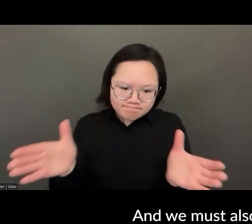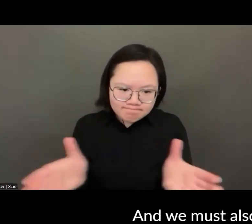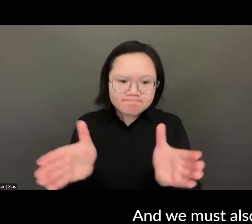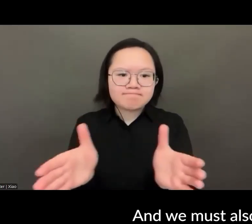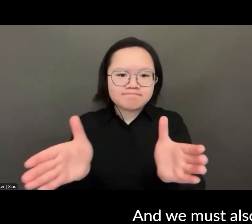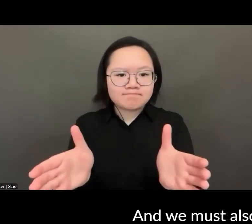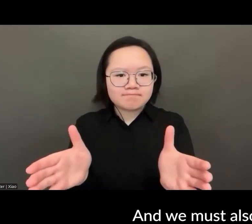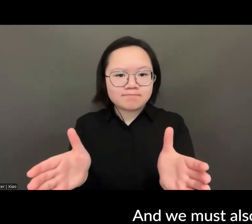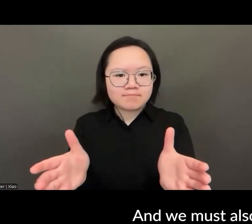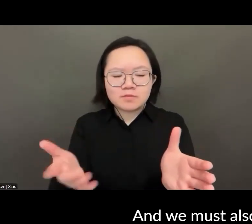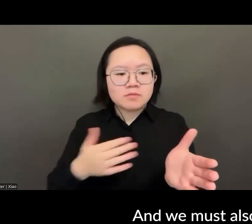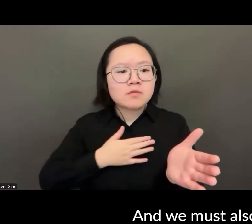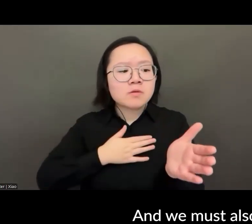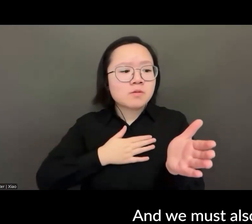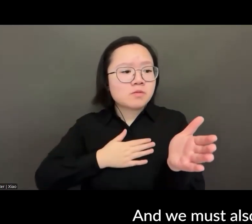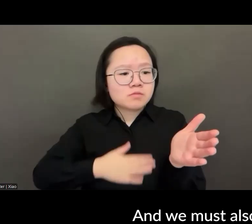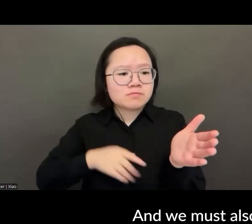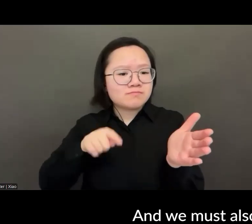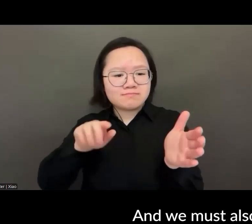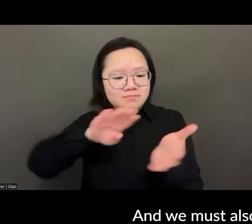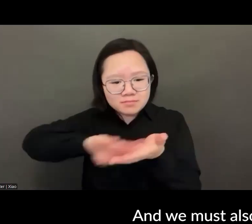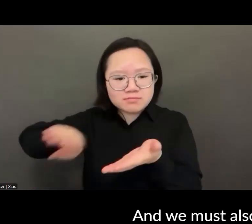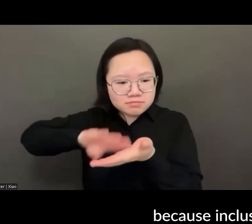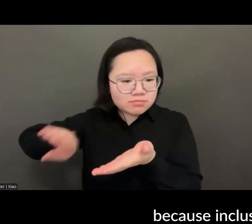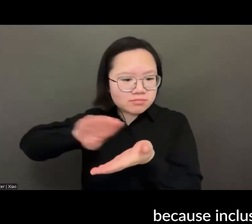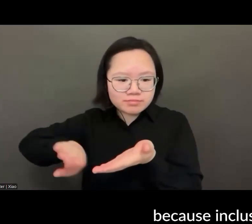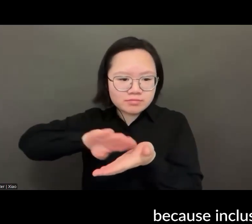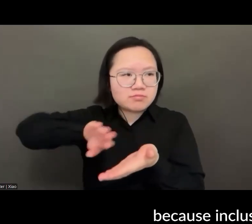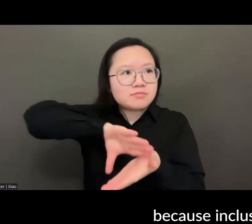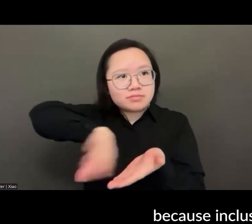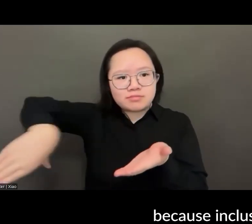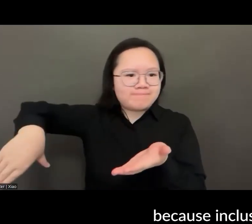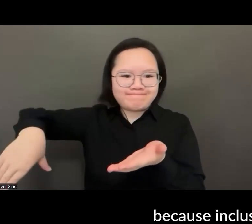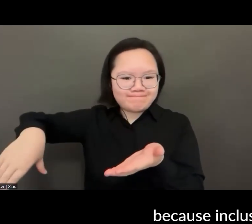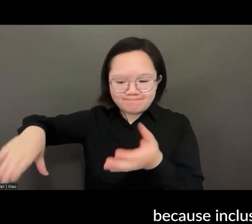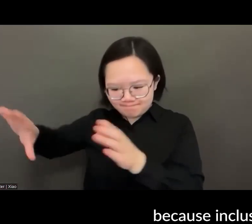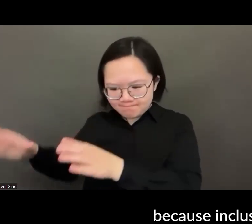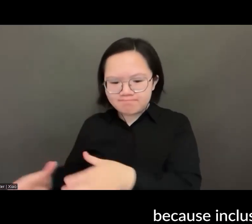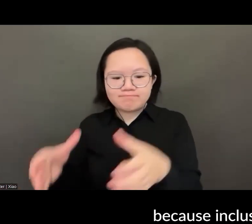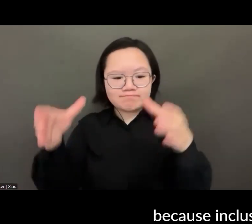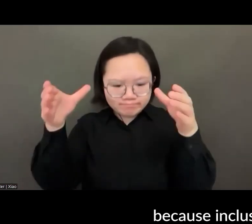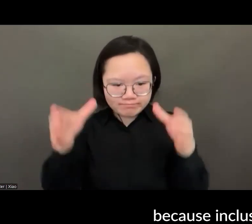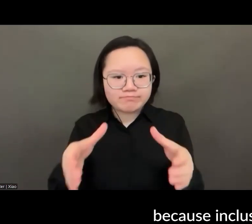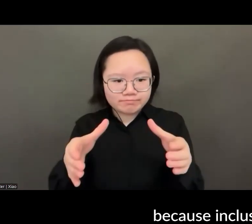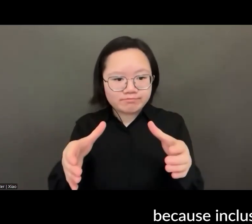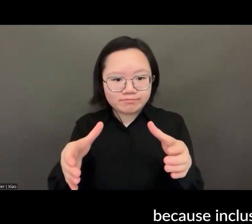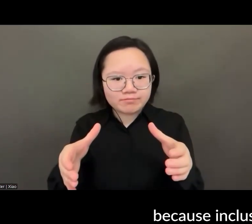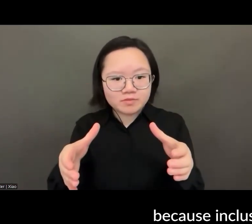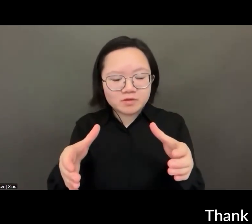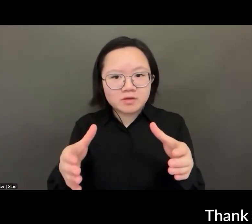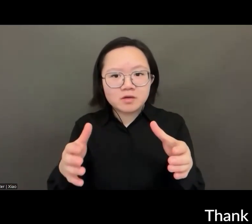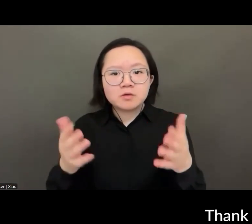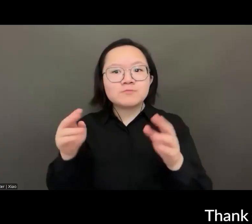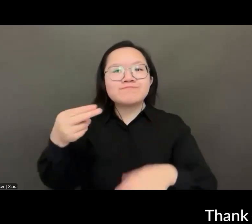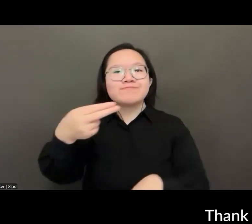they are not neglected, they are not left behind, because inclusion itself is not charity but